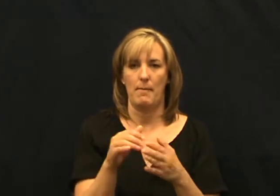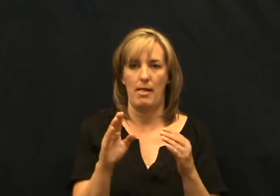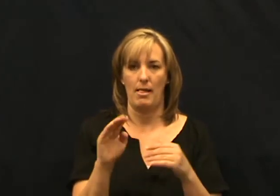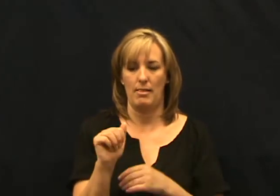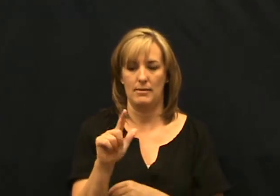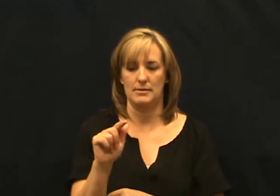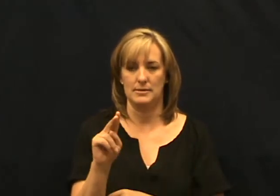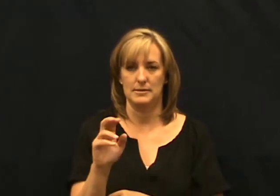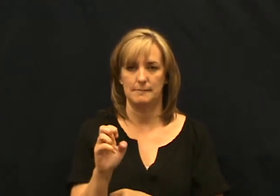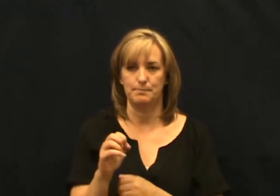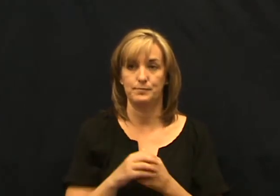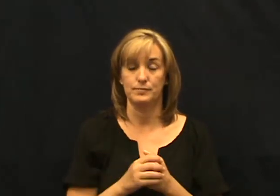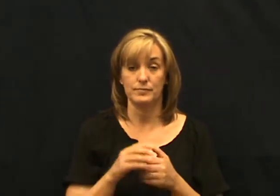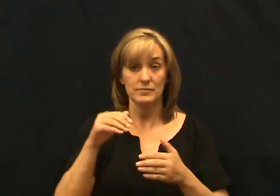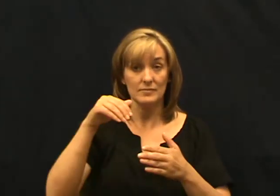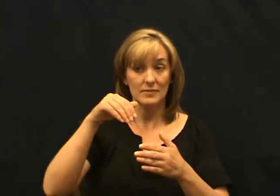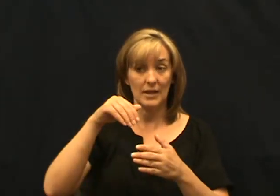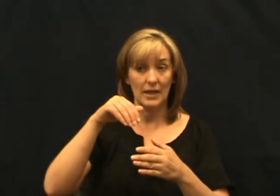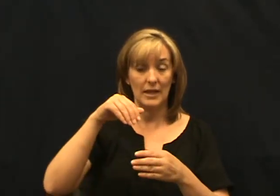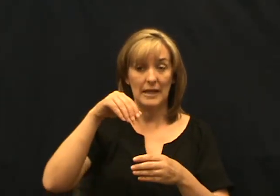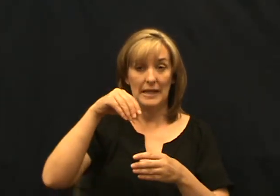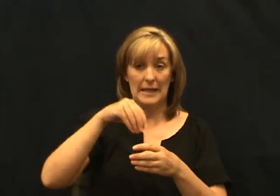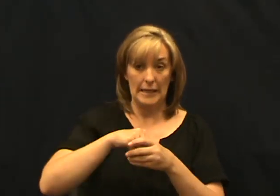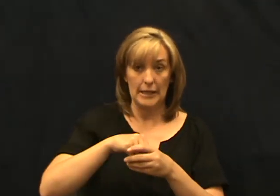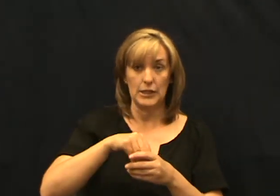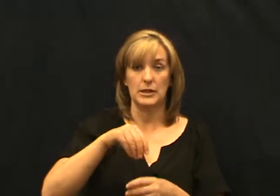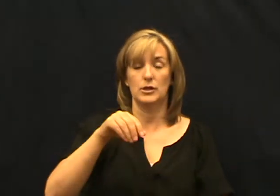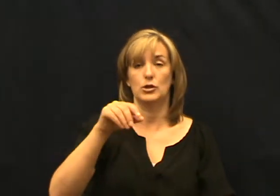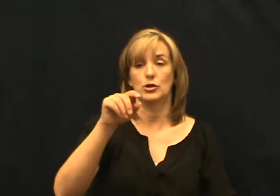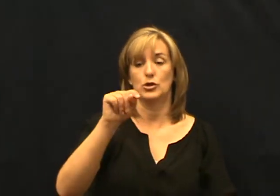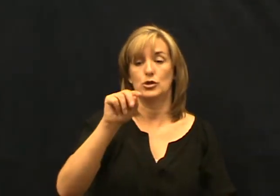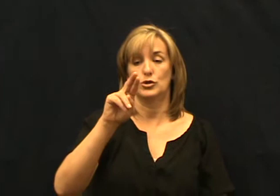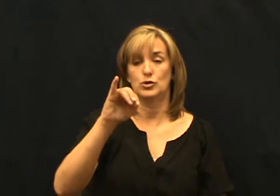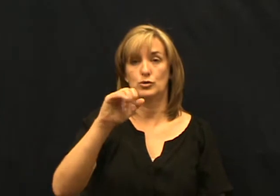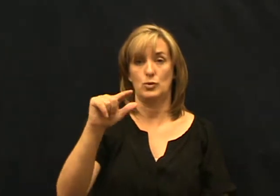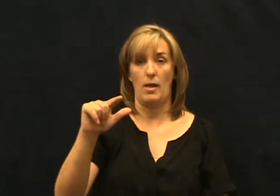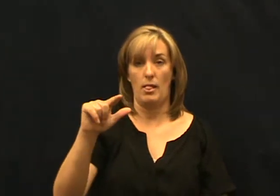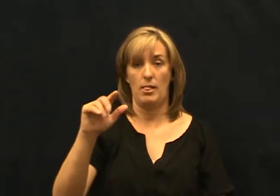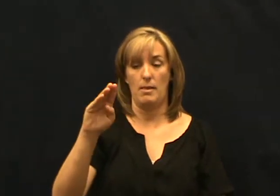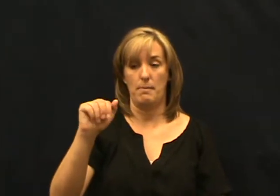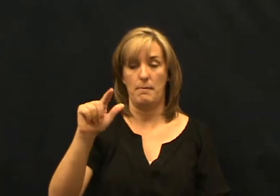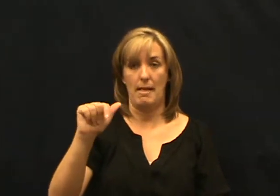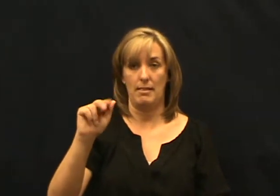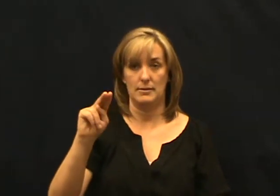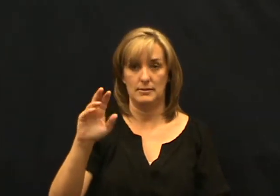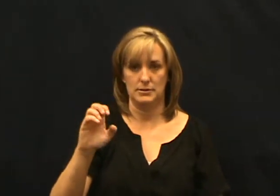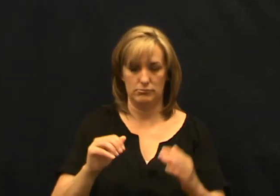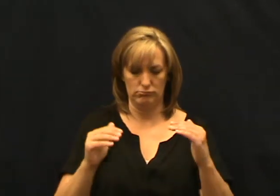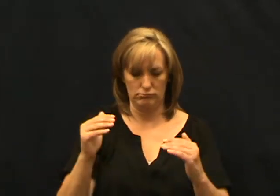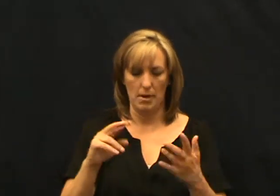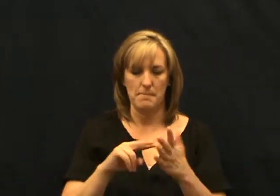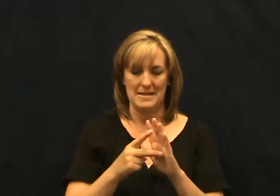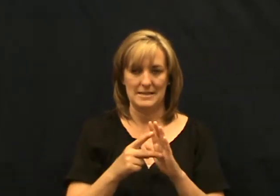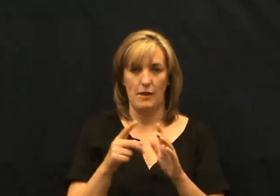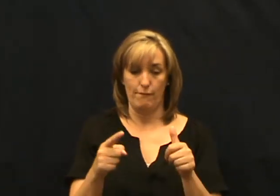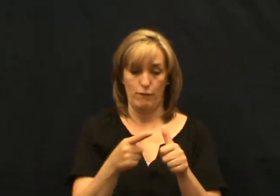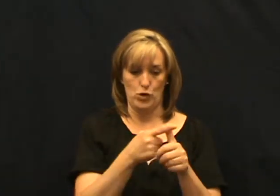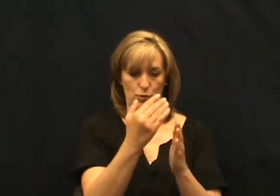cash. And in our trial balance, we list first our assets, then our liabilities, then